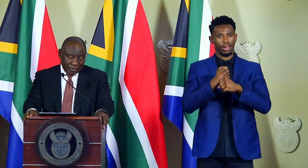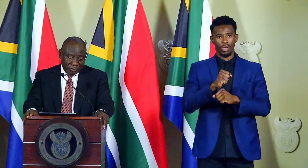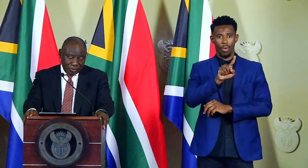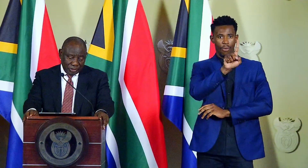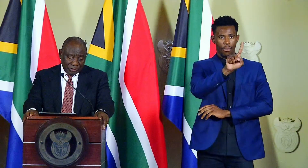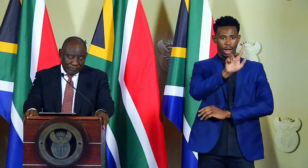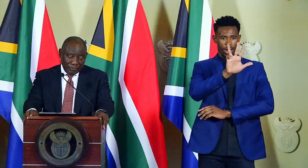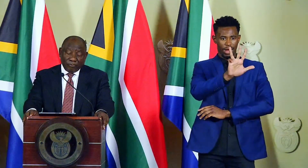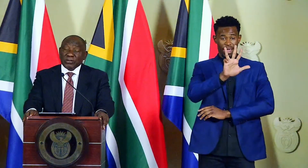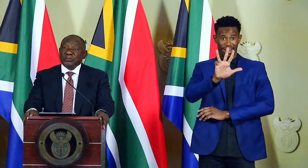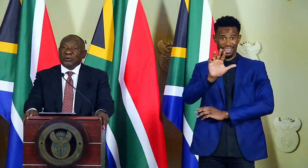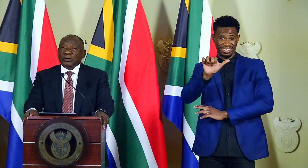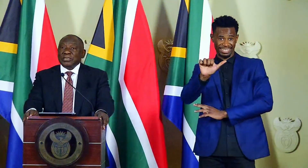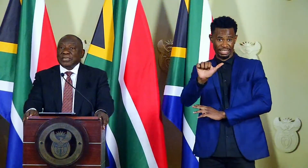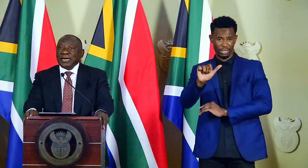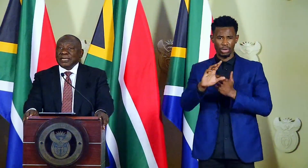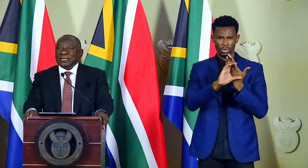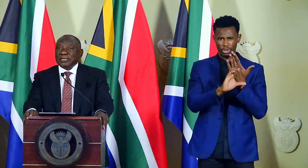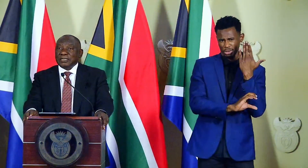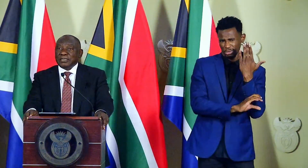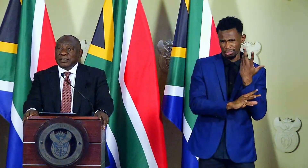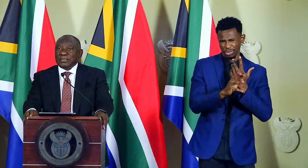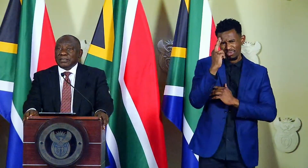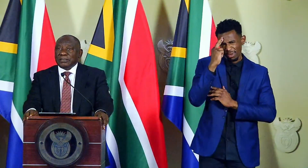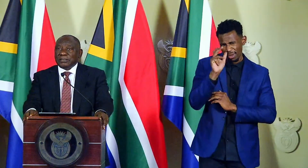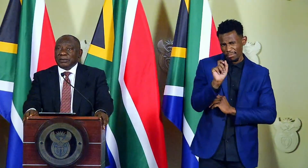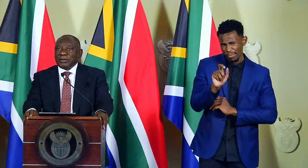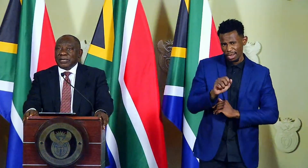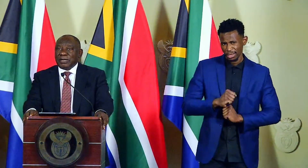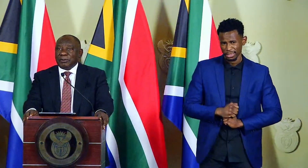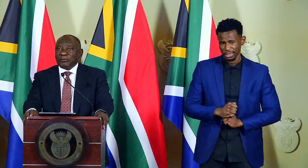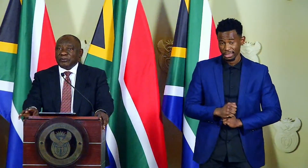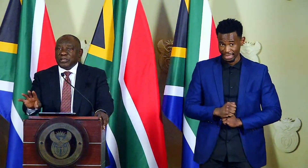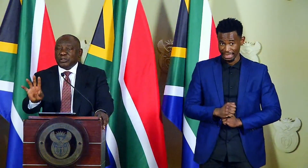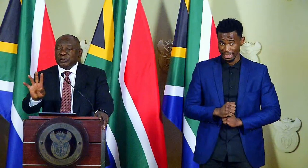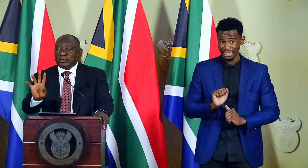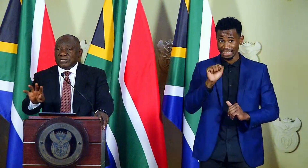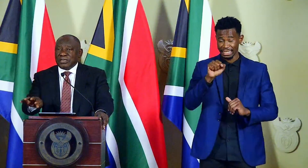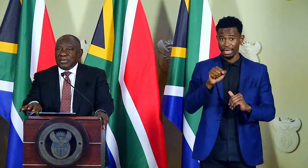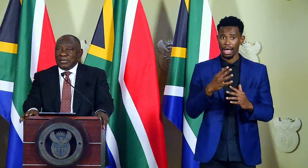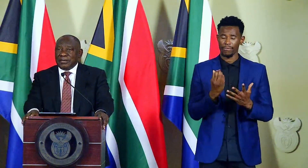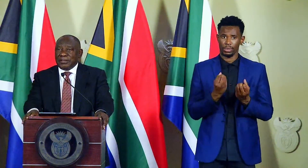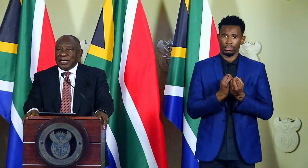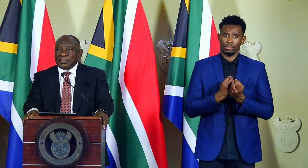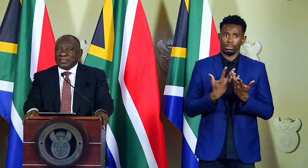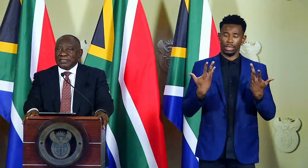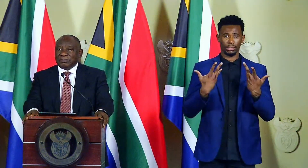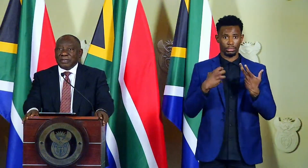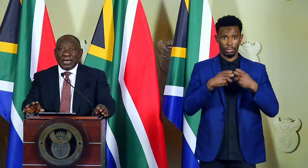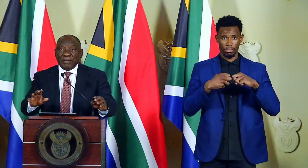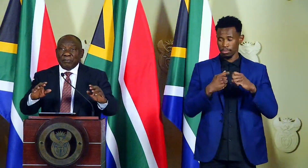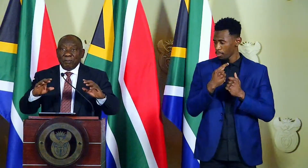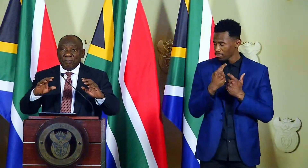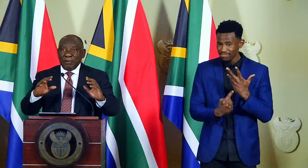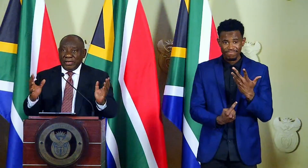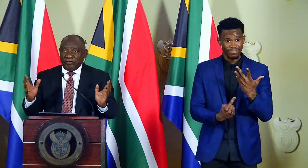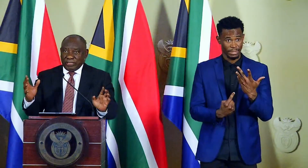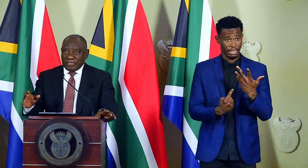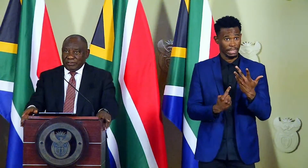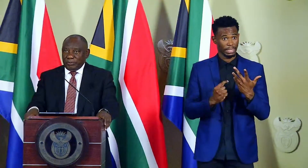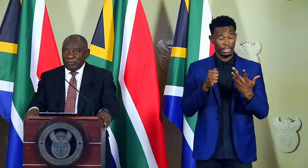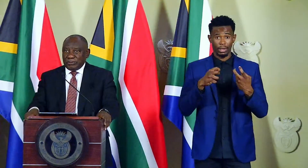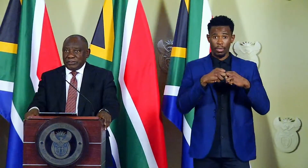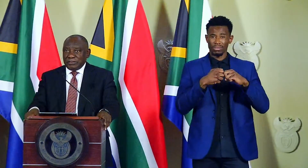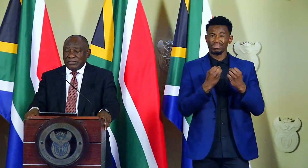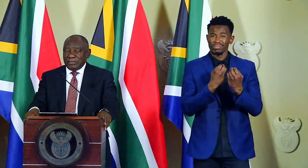1996 constitution, if you want to call it that, there were a number of issues that became